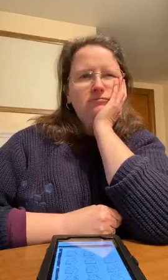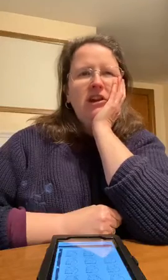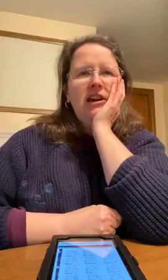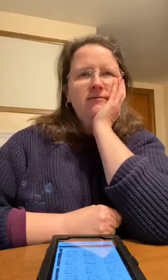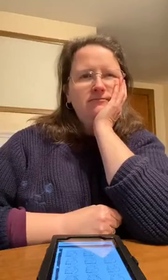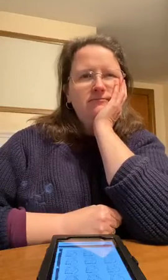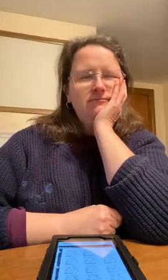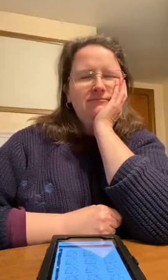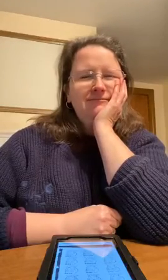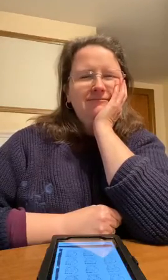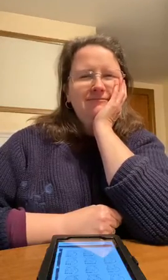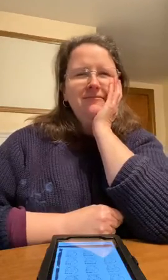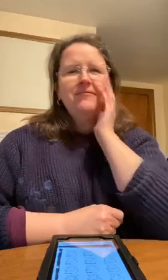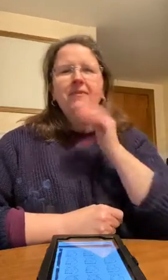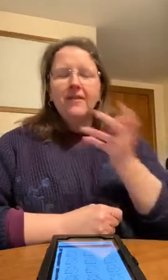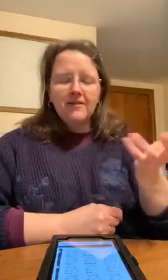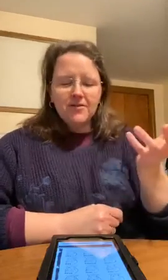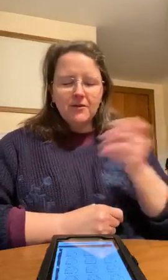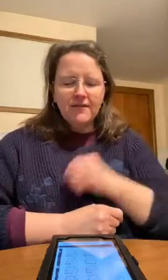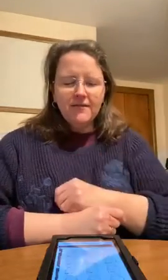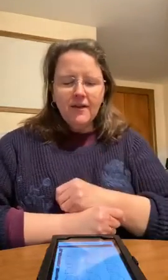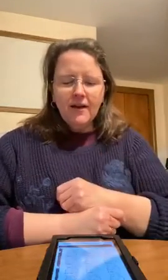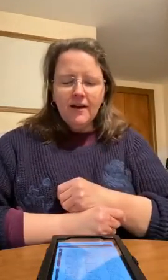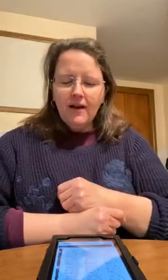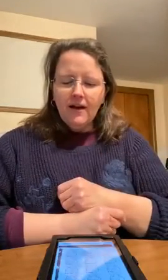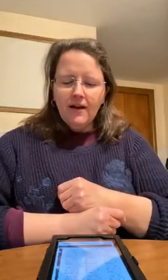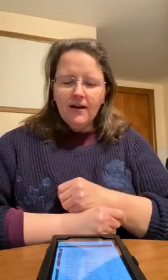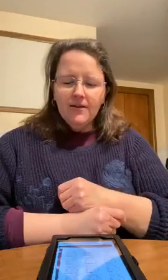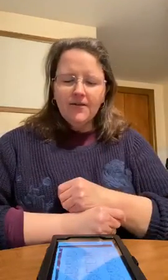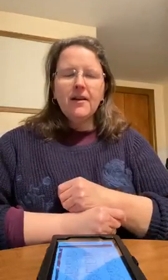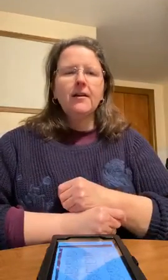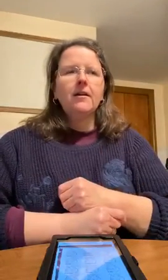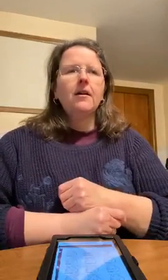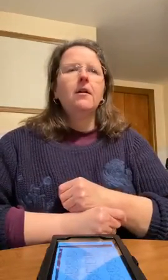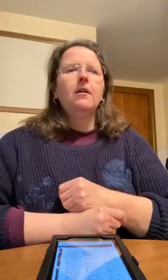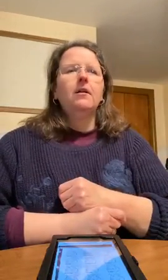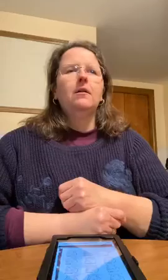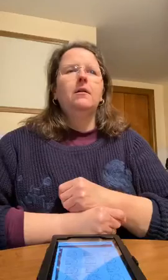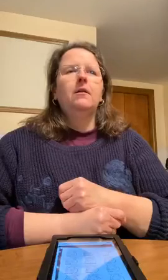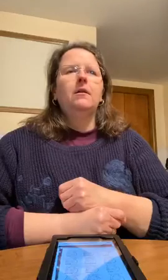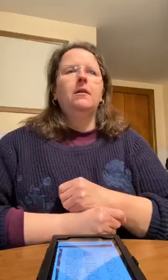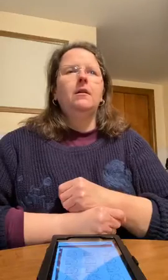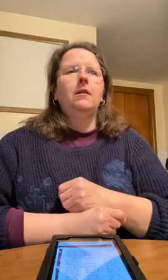Okay. Show it. Sick. Oh.